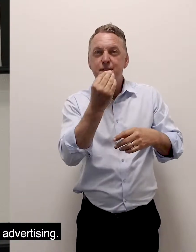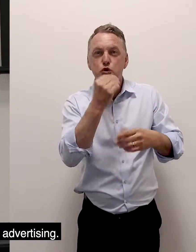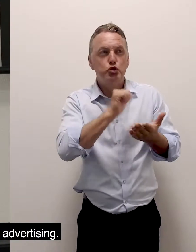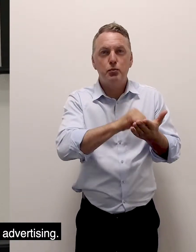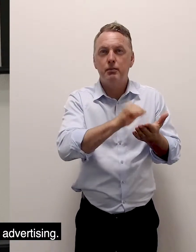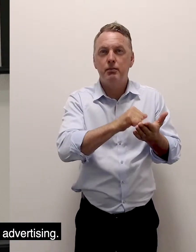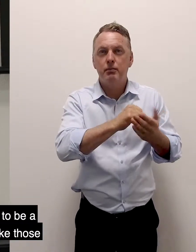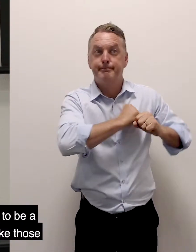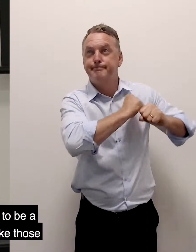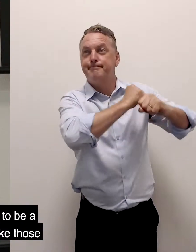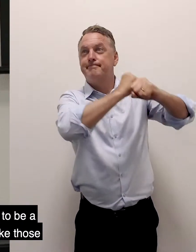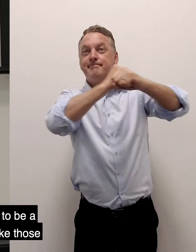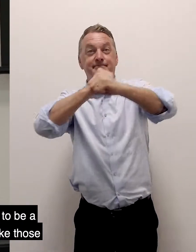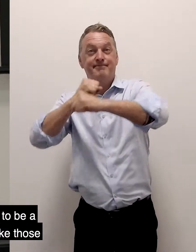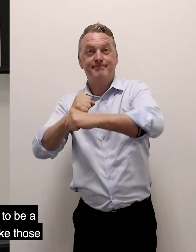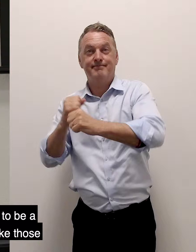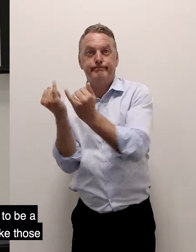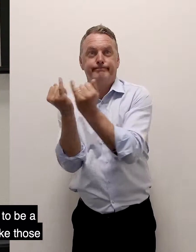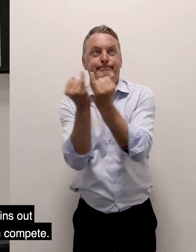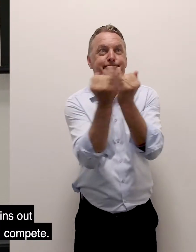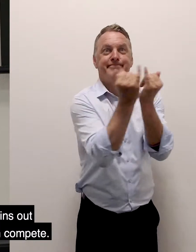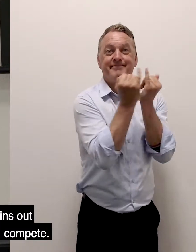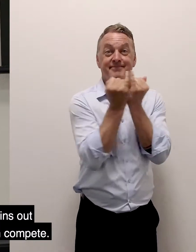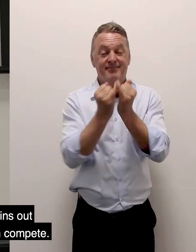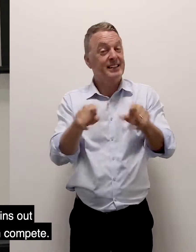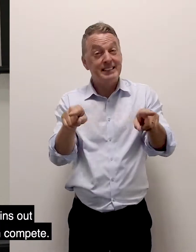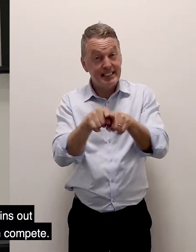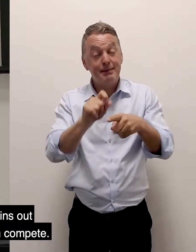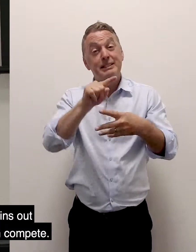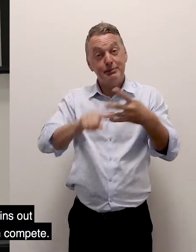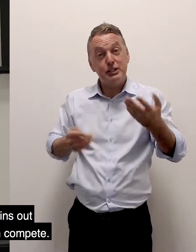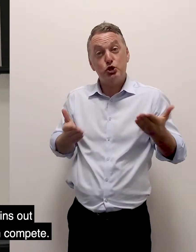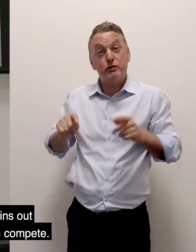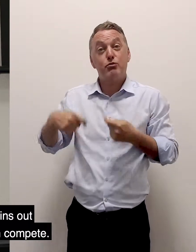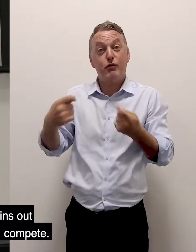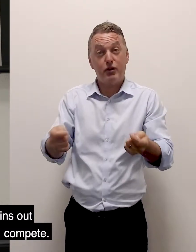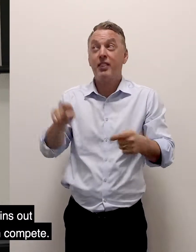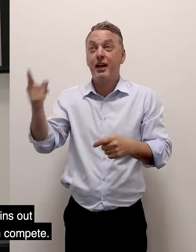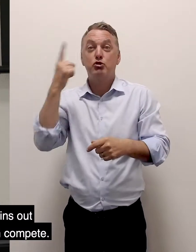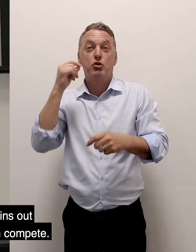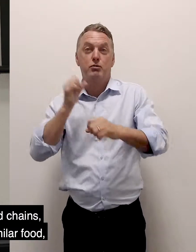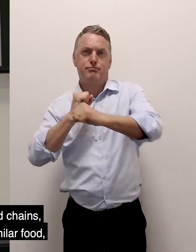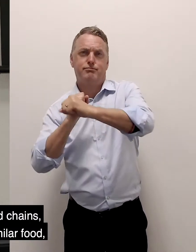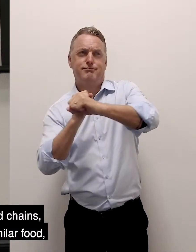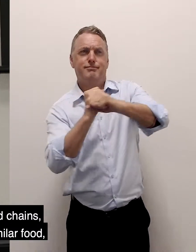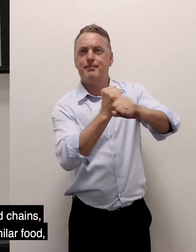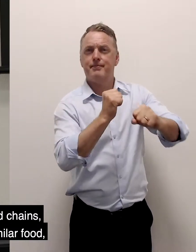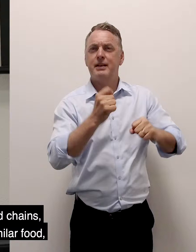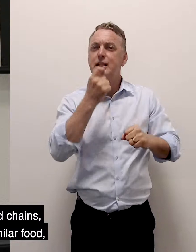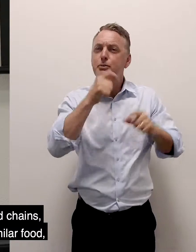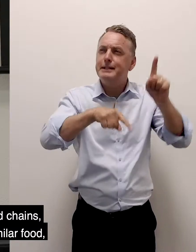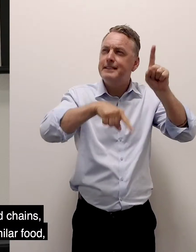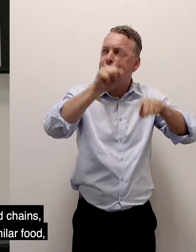they're going to be advertising. There's going to be a lot more. Just like there's fast food chains out there. All of them compete. All the fast